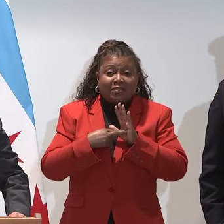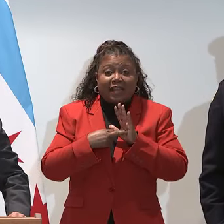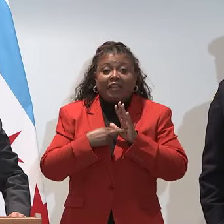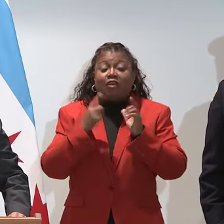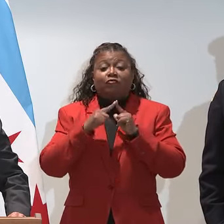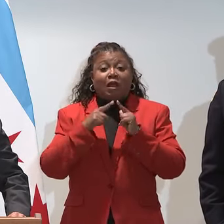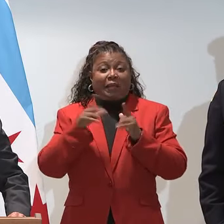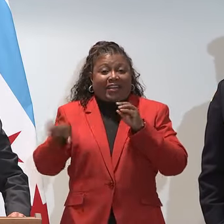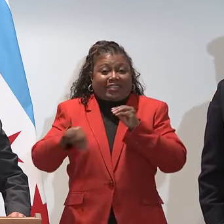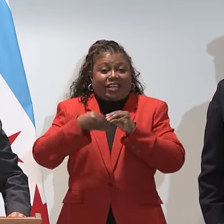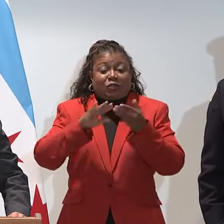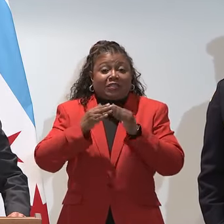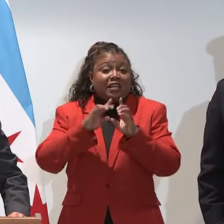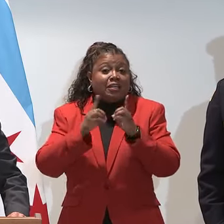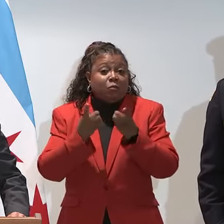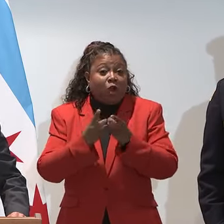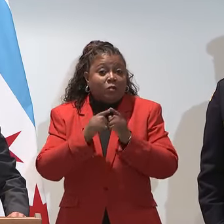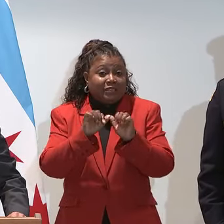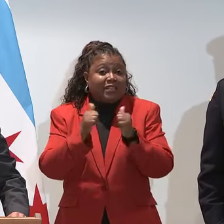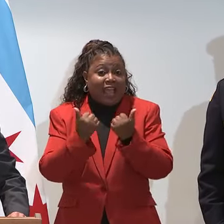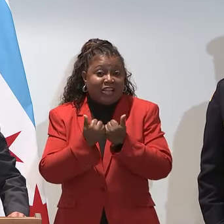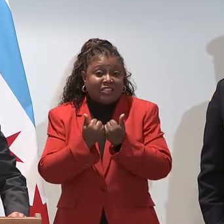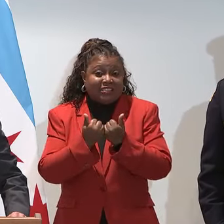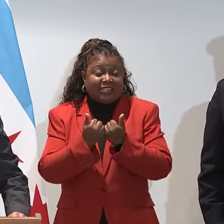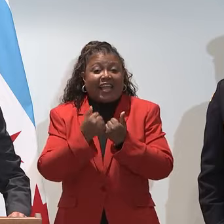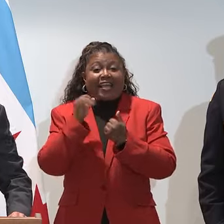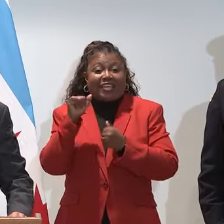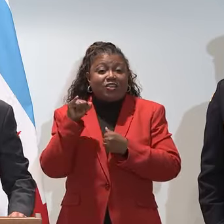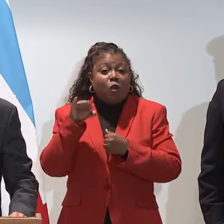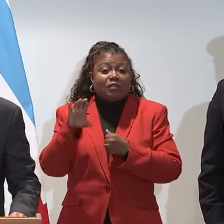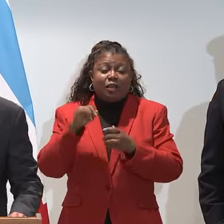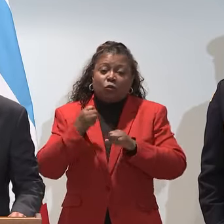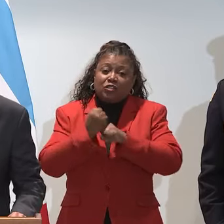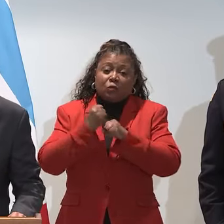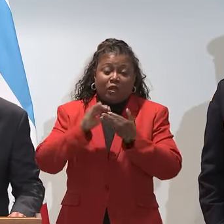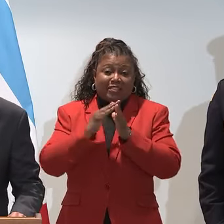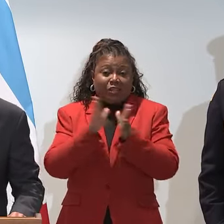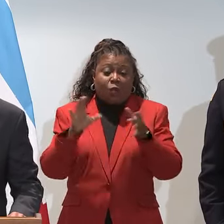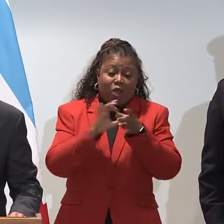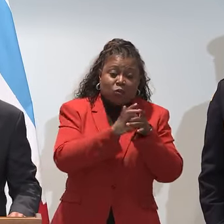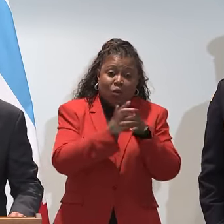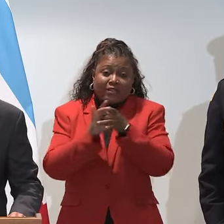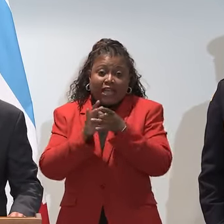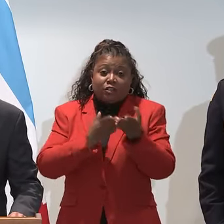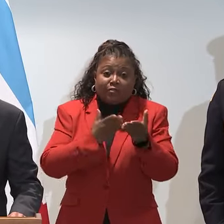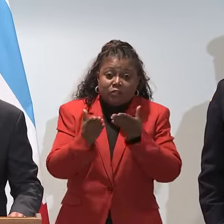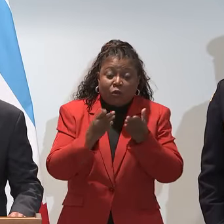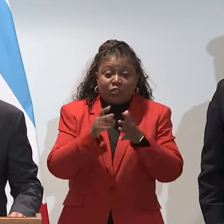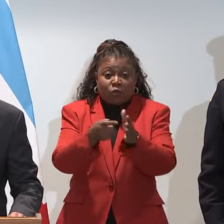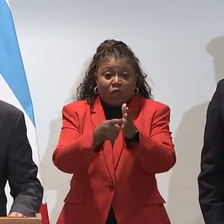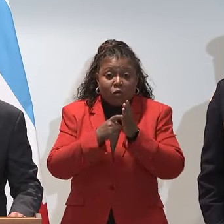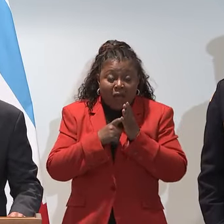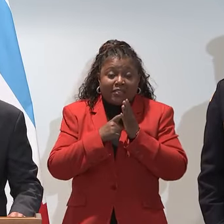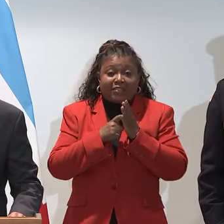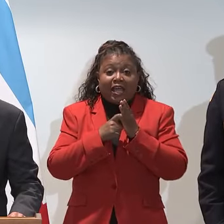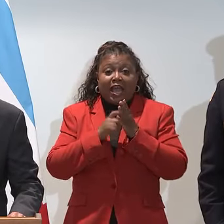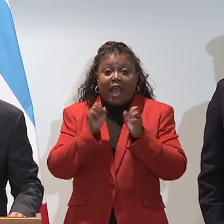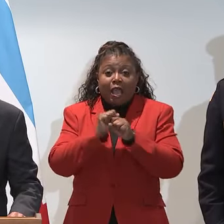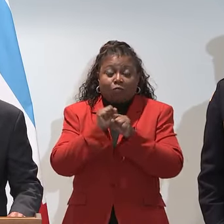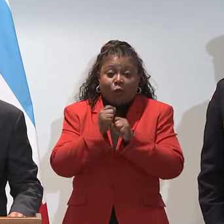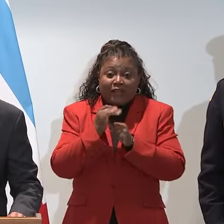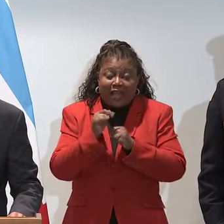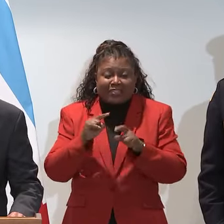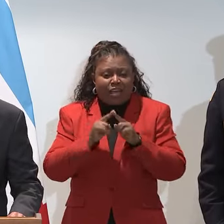representatives from additional city departments and agencies. The EOC will support citywide coordination of service requests, deployed